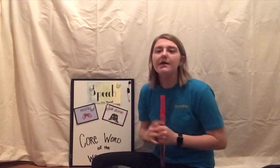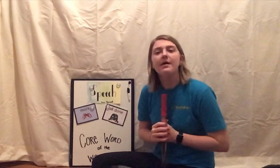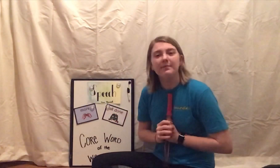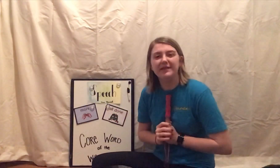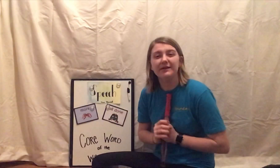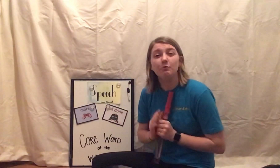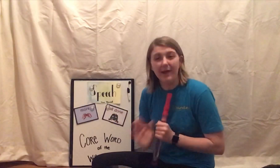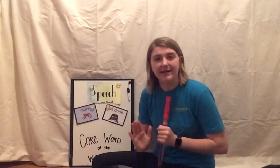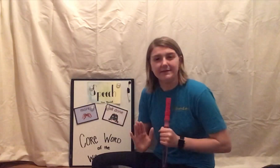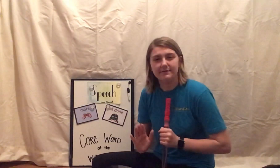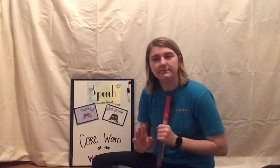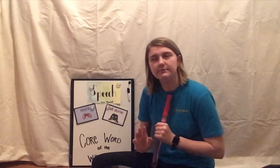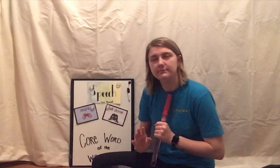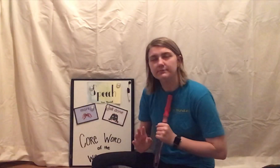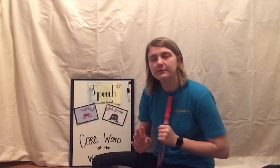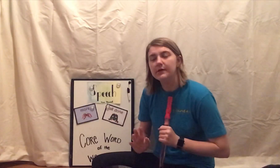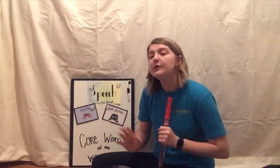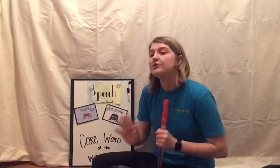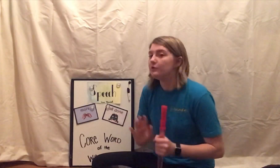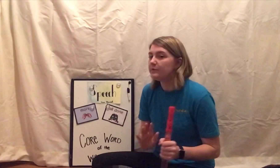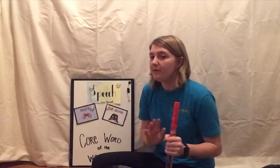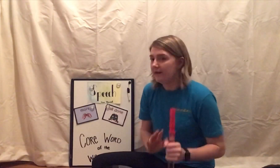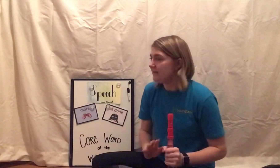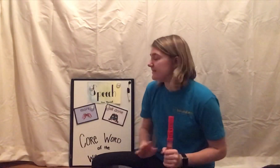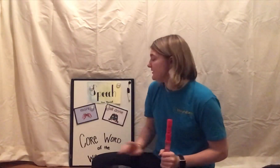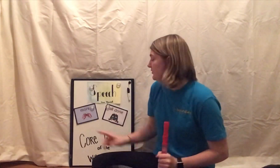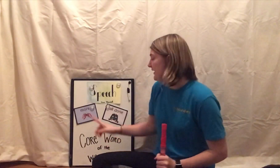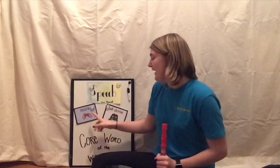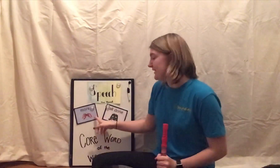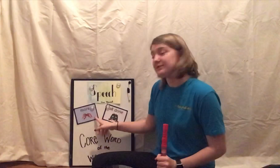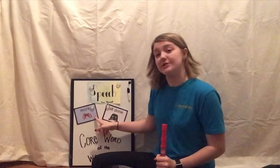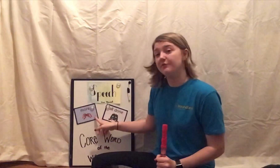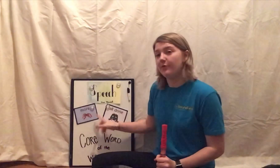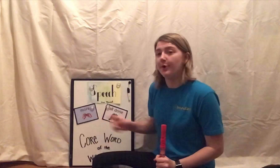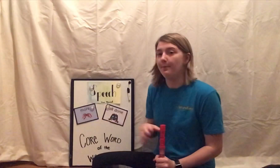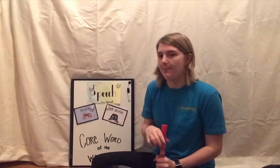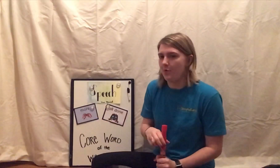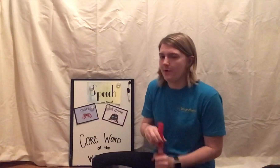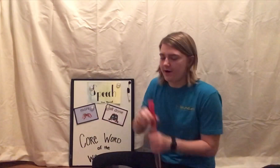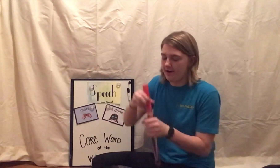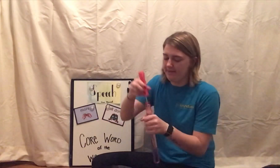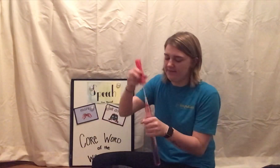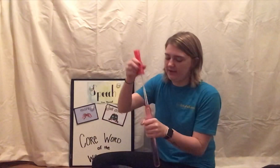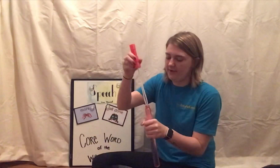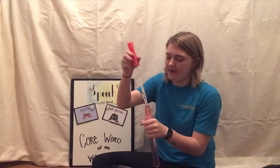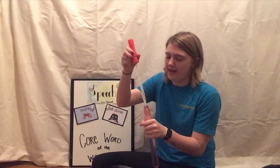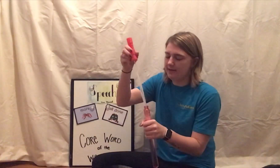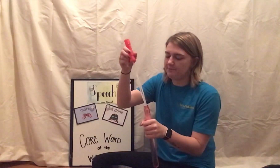but then wait. Don't blow any until your kid asks you for more, and then go ahead.